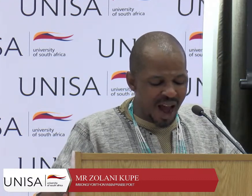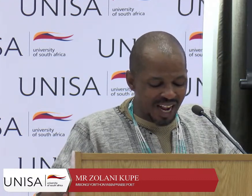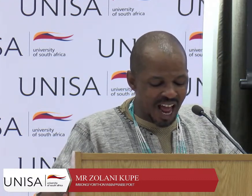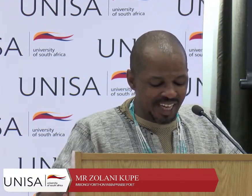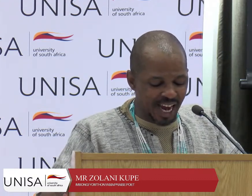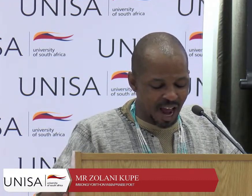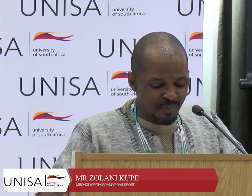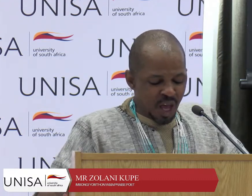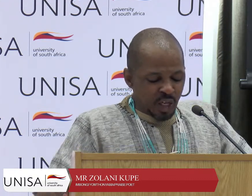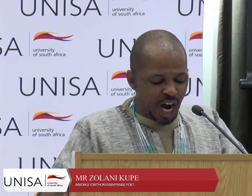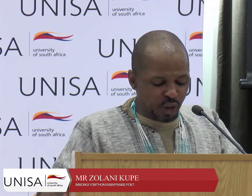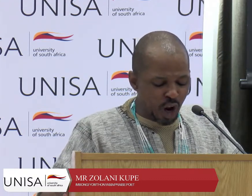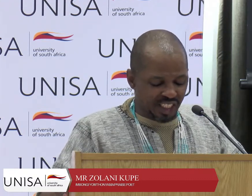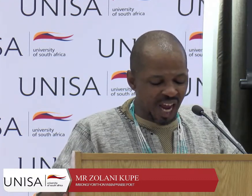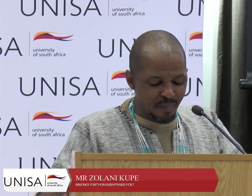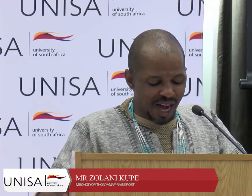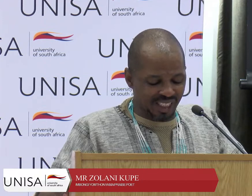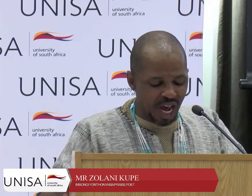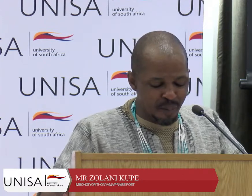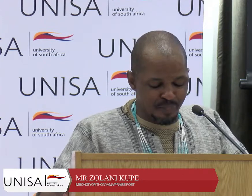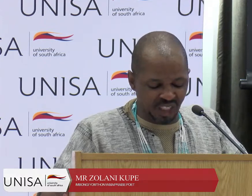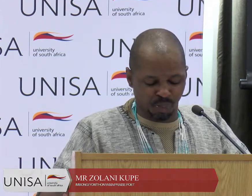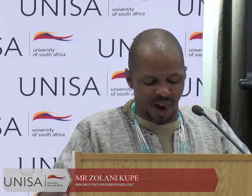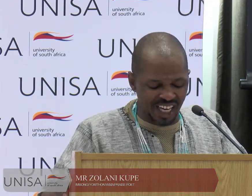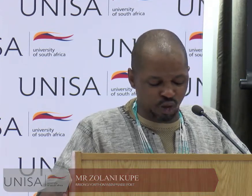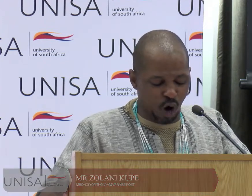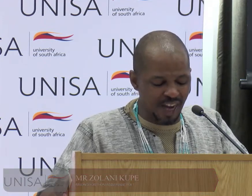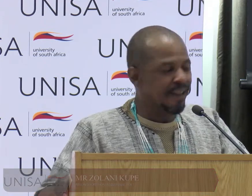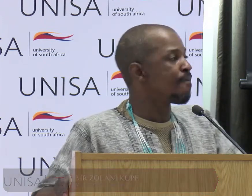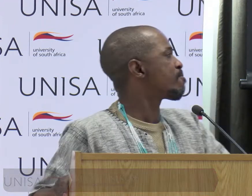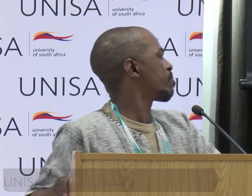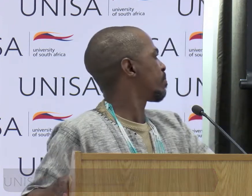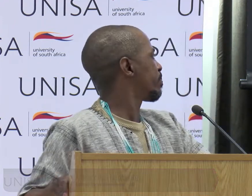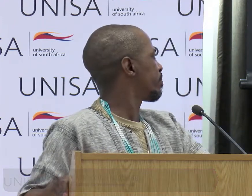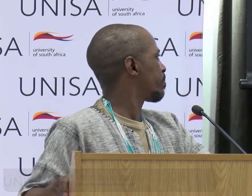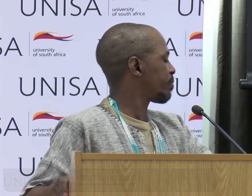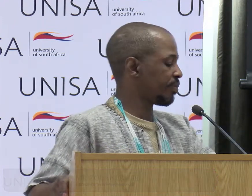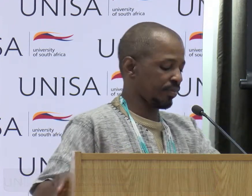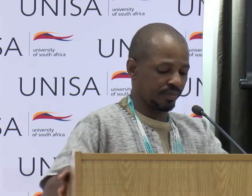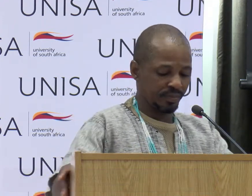nontulo beleke, nontulo ntema sambe sibheke esikolweni.